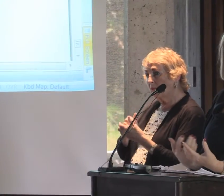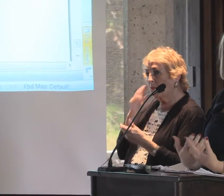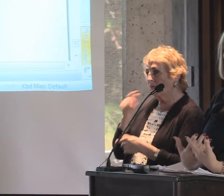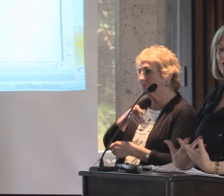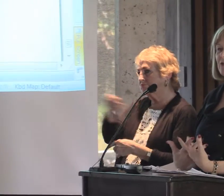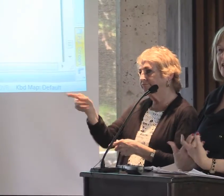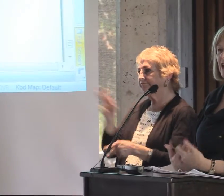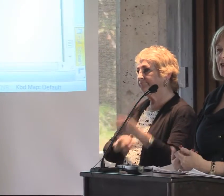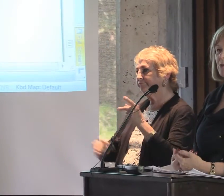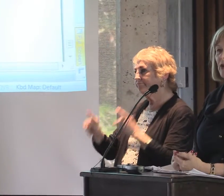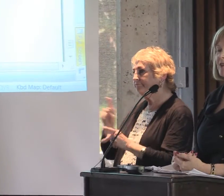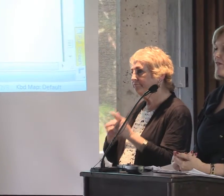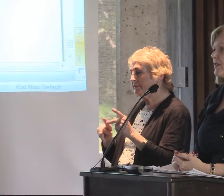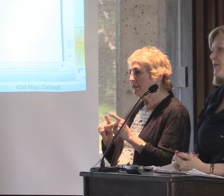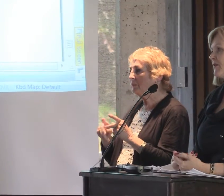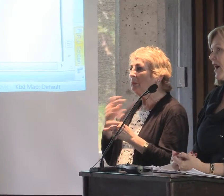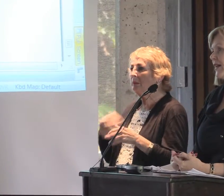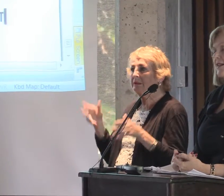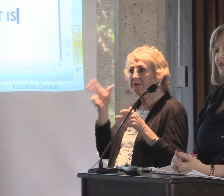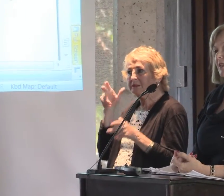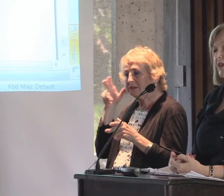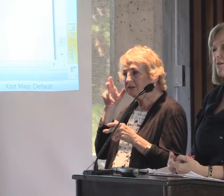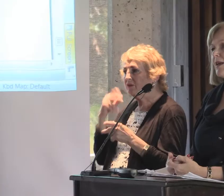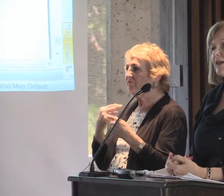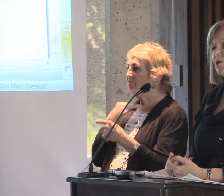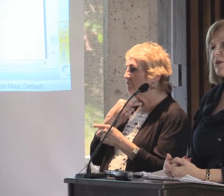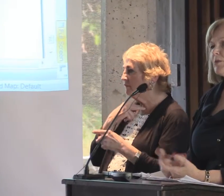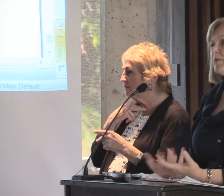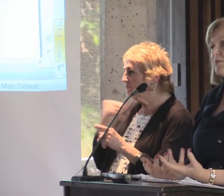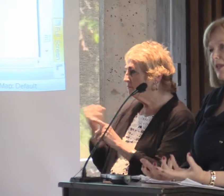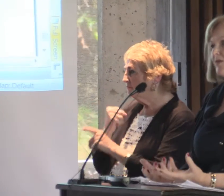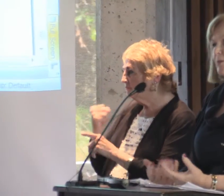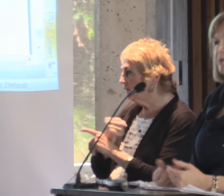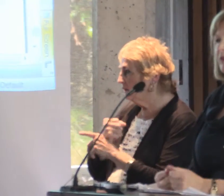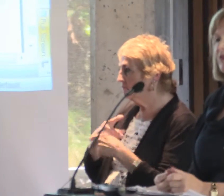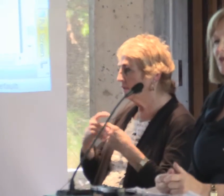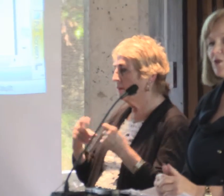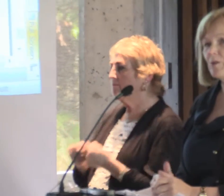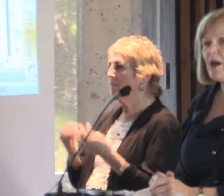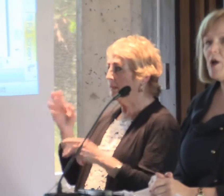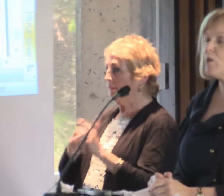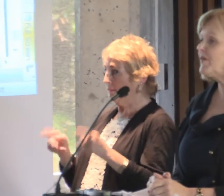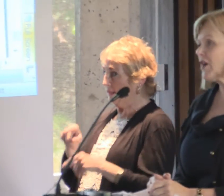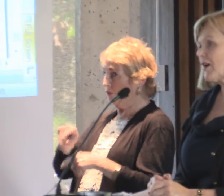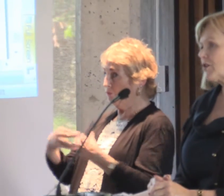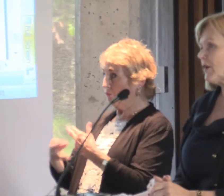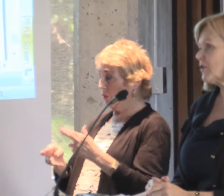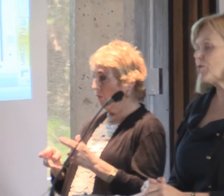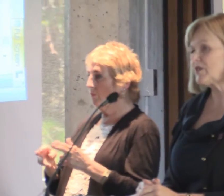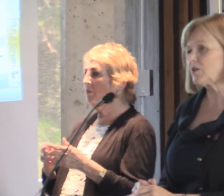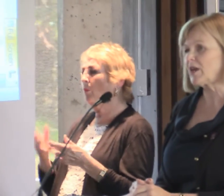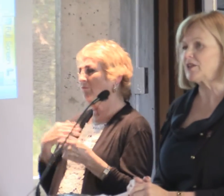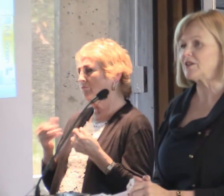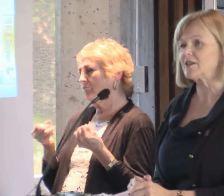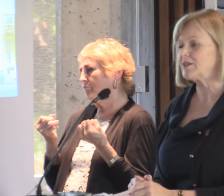we've listened to in large part, and victims of violence and many other people, but many of the people in this room we've talked to on numerous occasions, and so it's